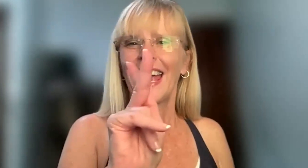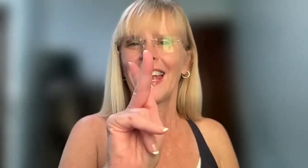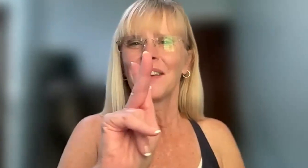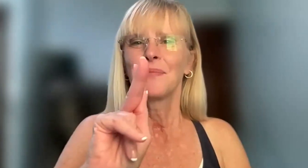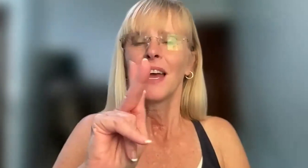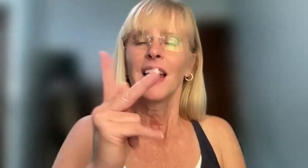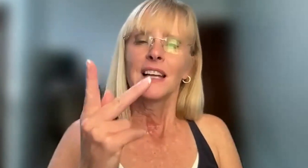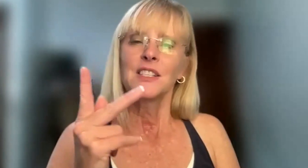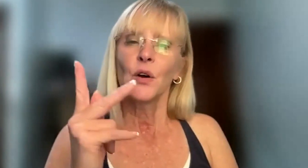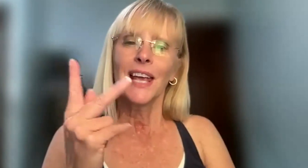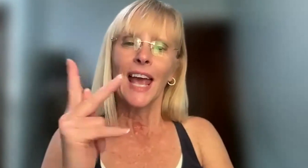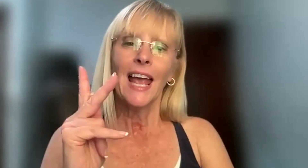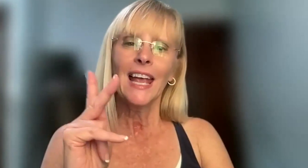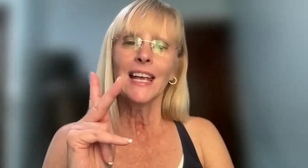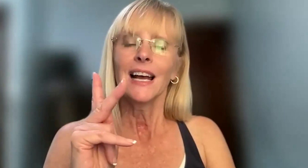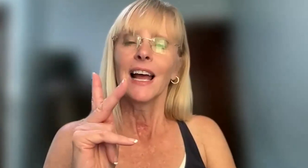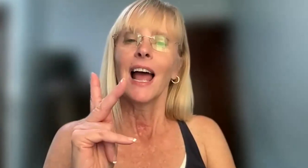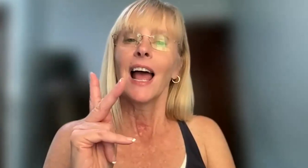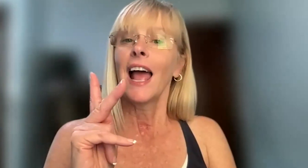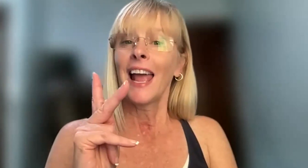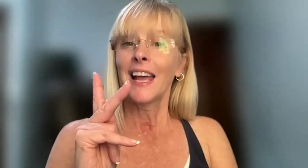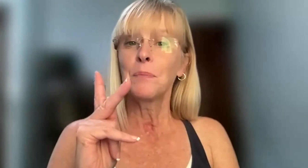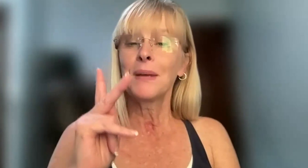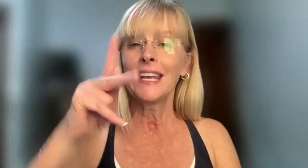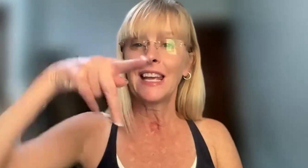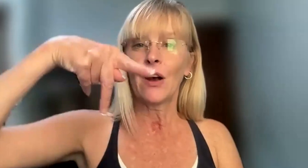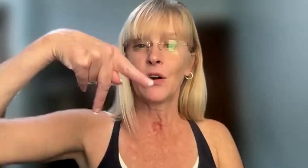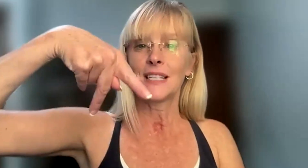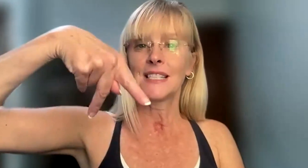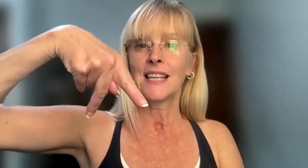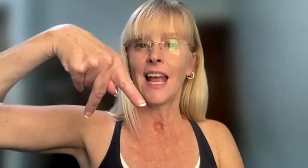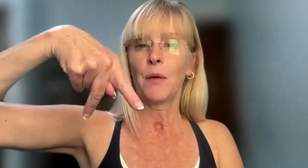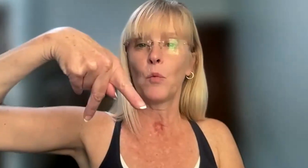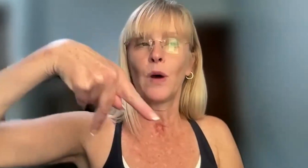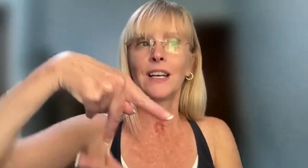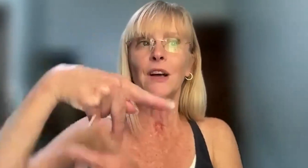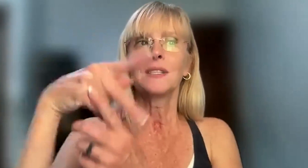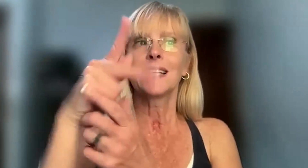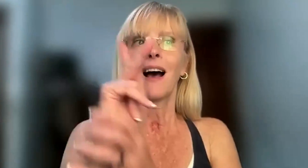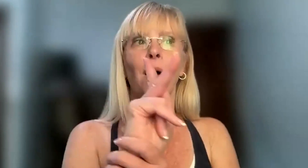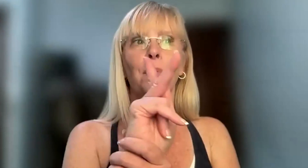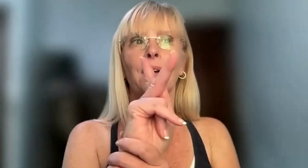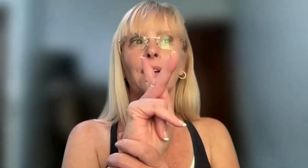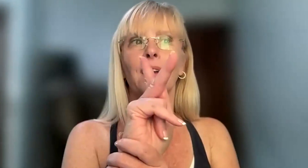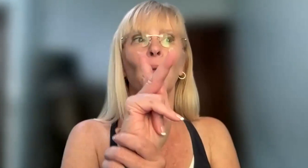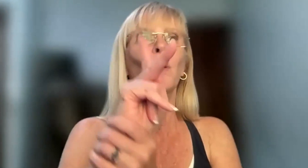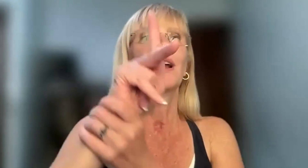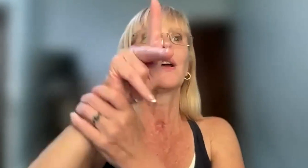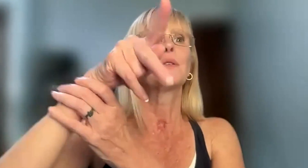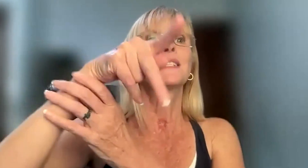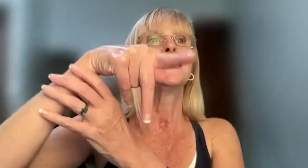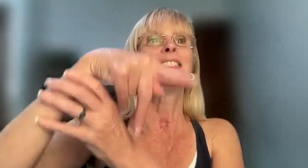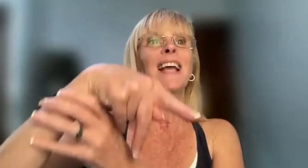K. So K and P are the same. One goes up and one goes